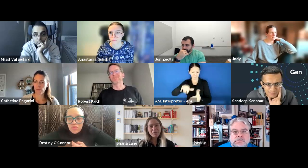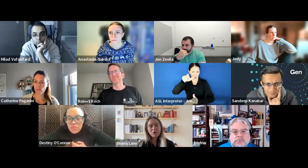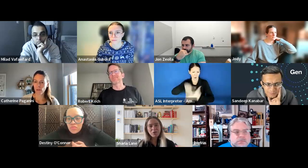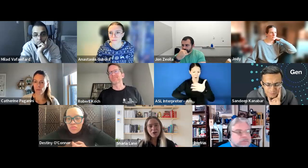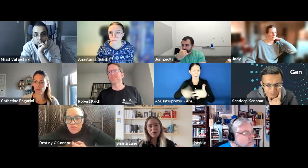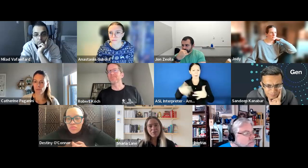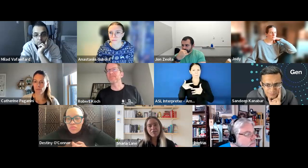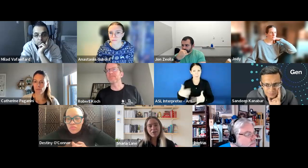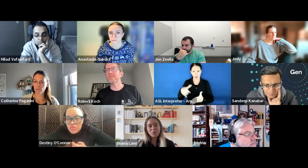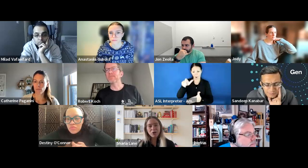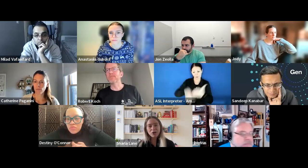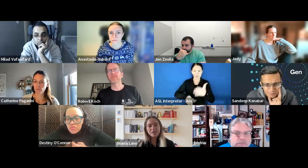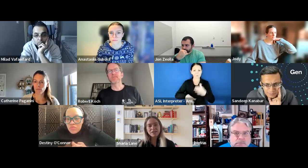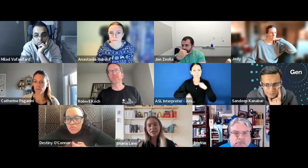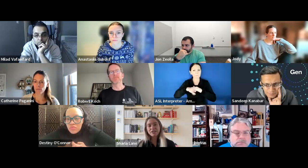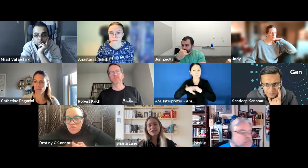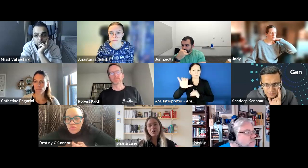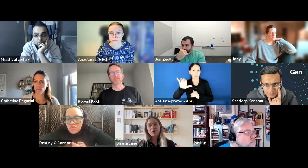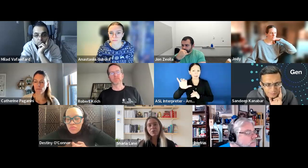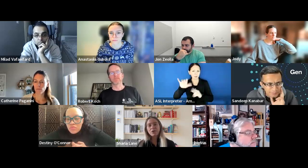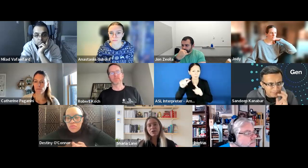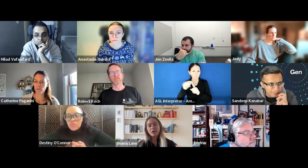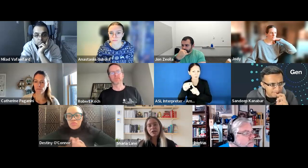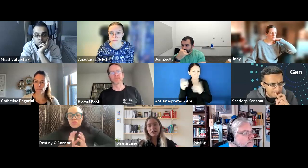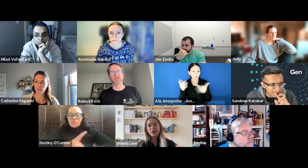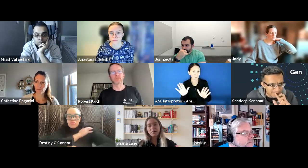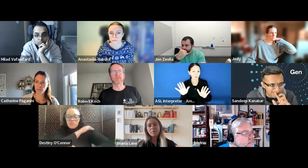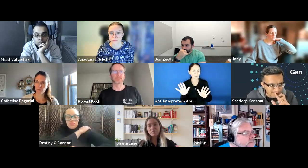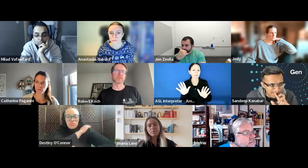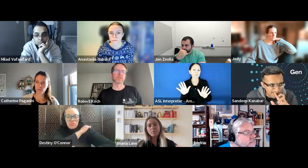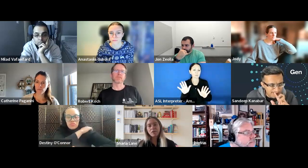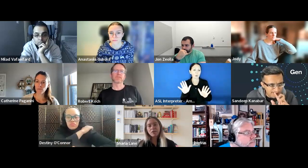are, 500 words. So